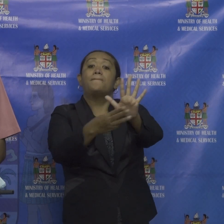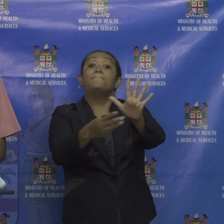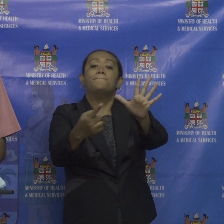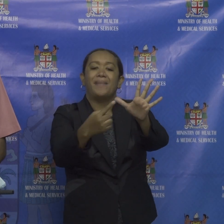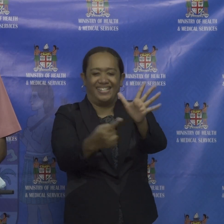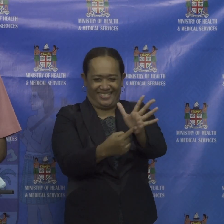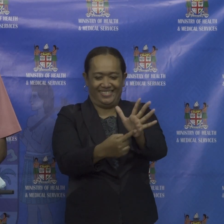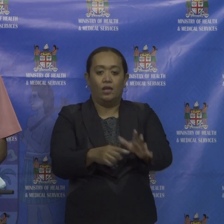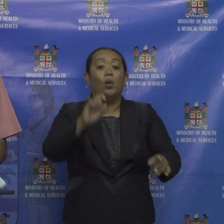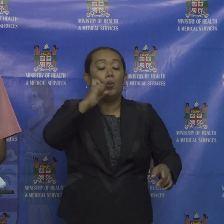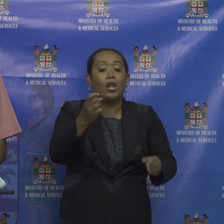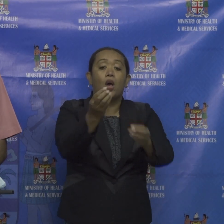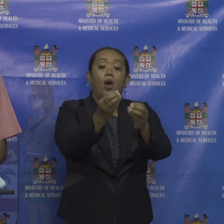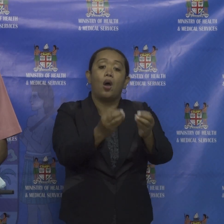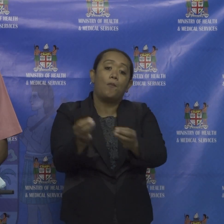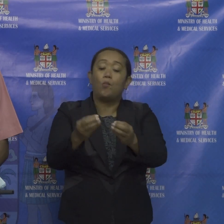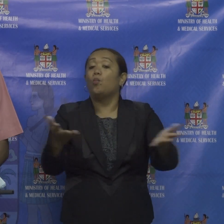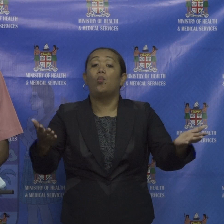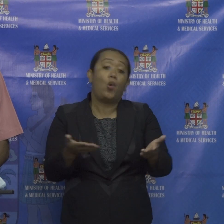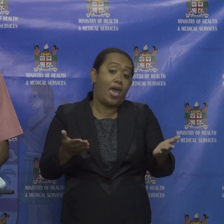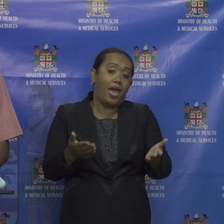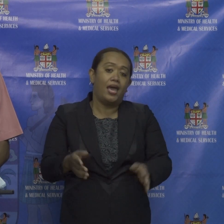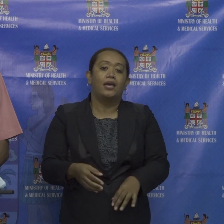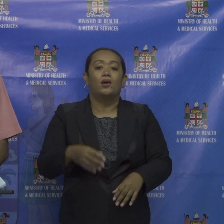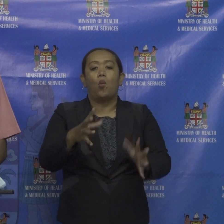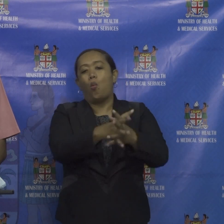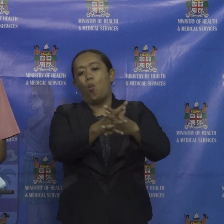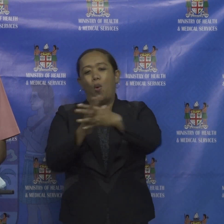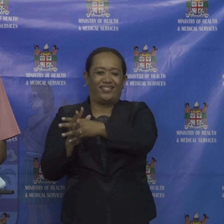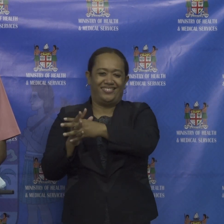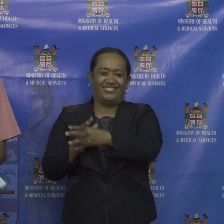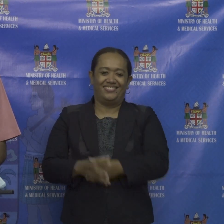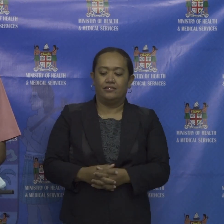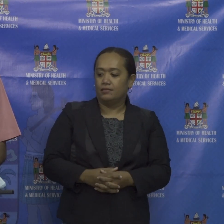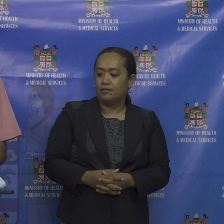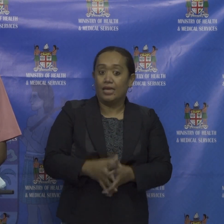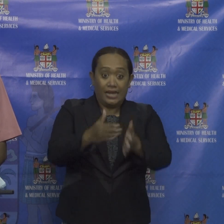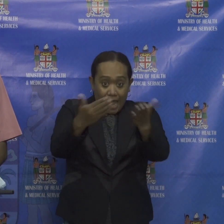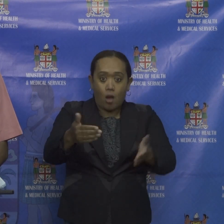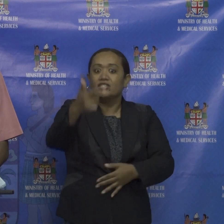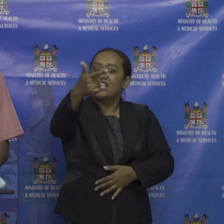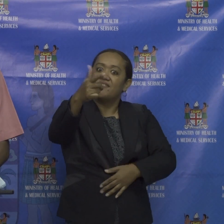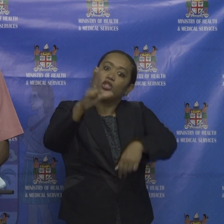Division, in Singatoka and Rakiraki, and this morning a contingent of 7